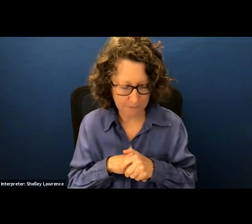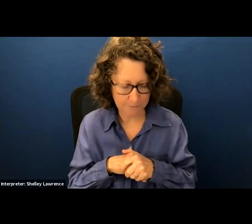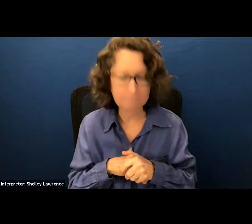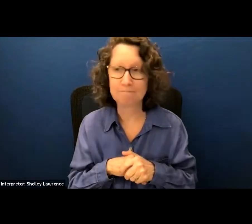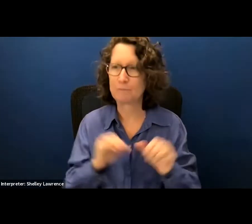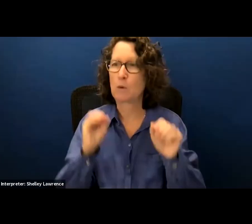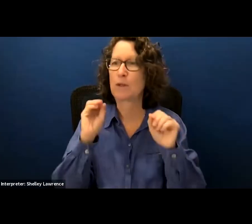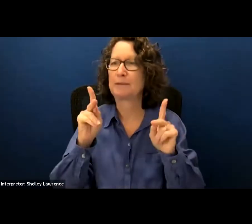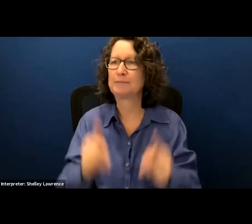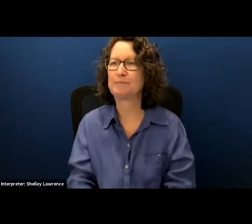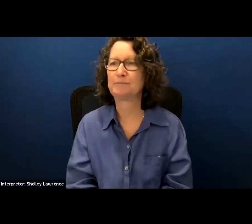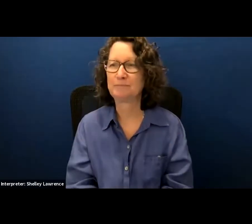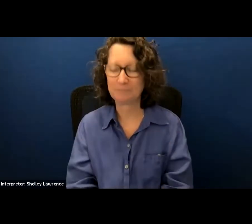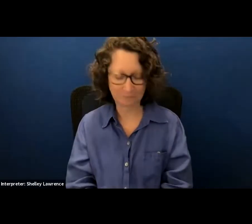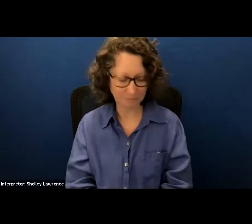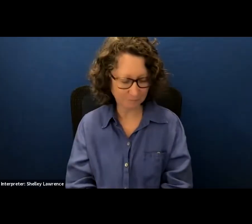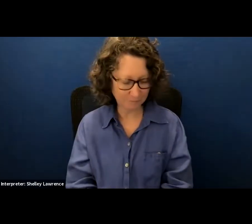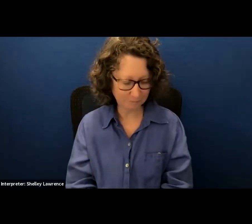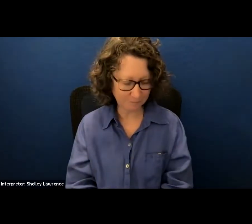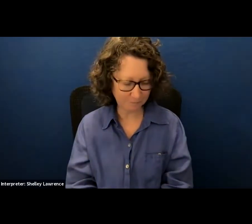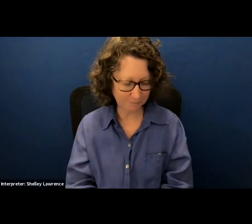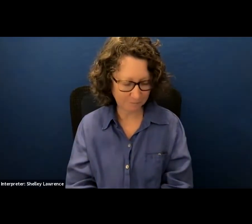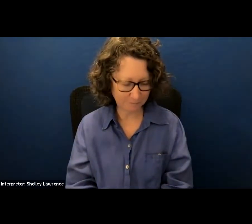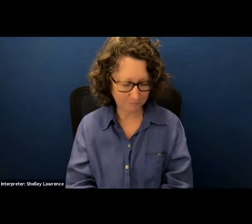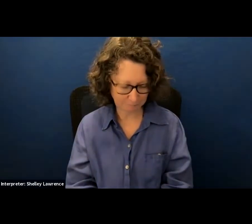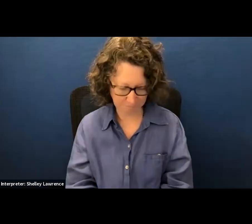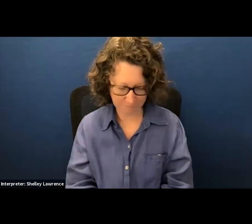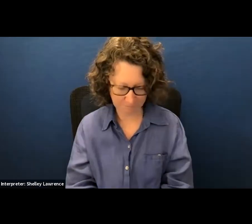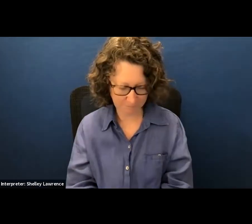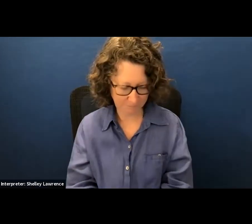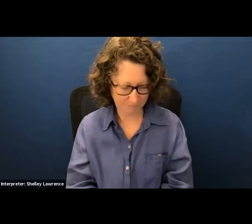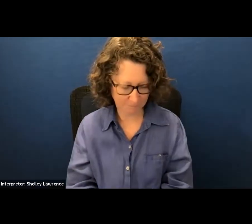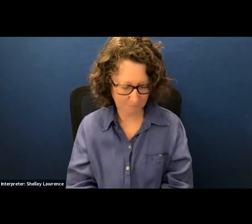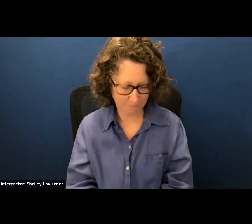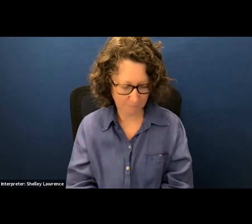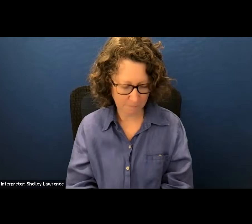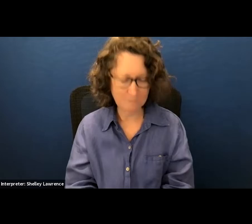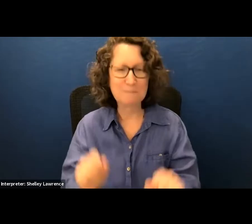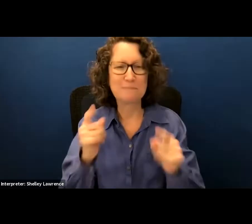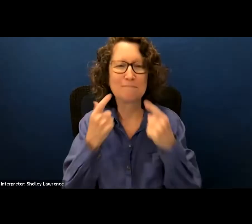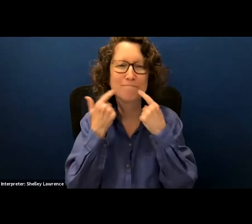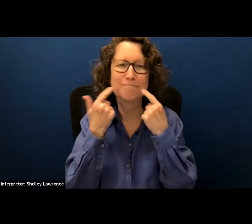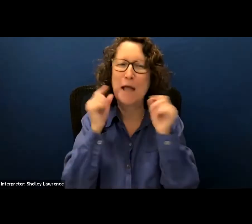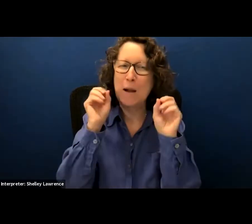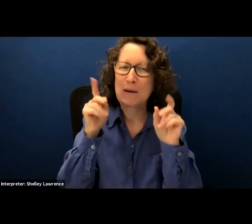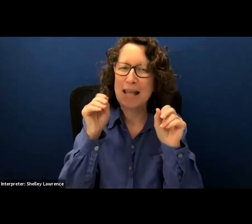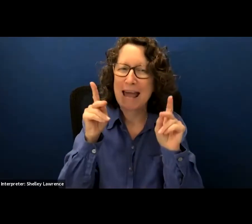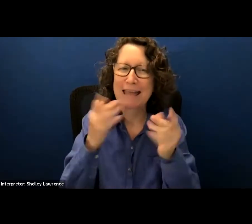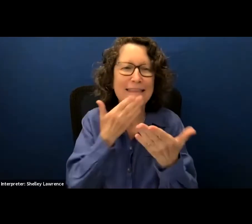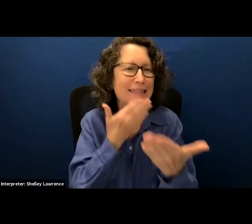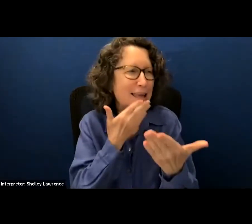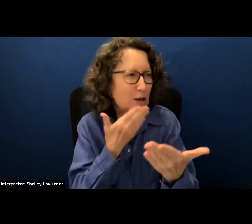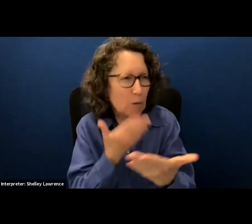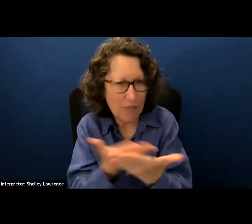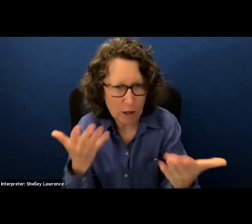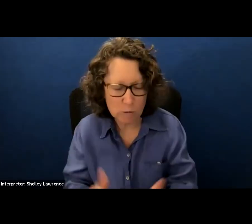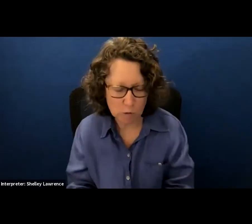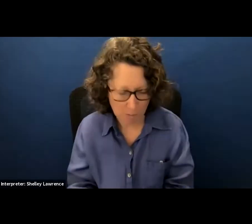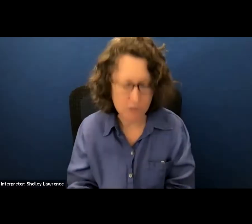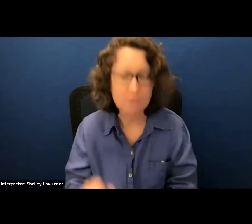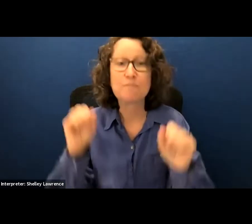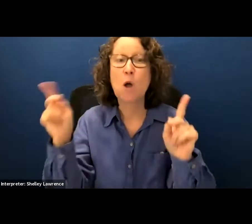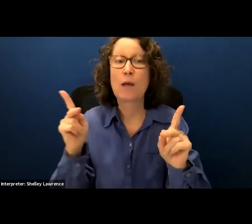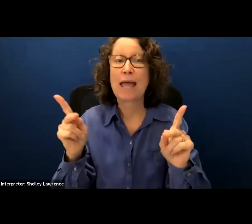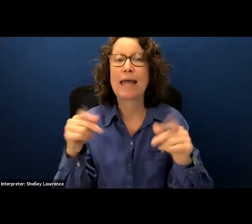No, that's clear as mud. Done. Okay, thank you. Thank you so much.